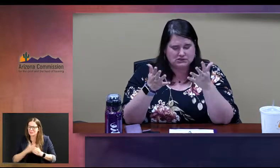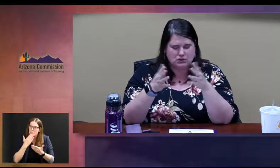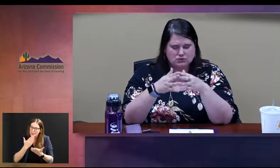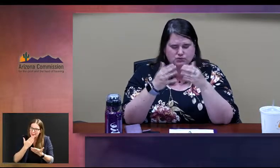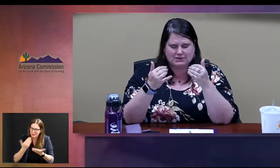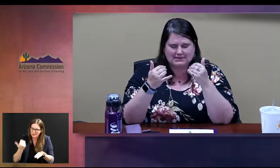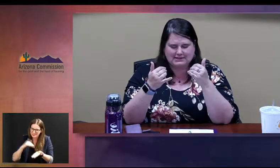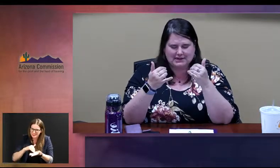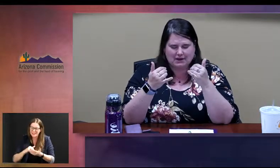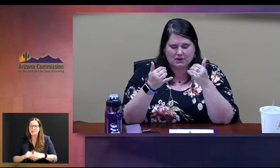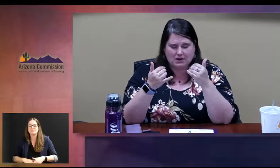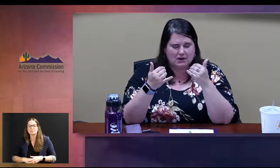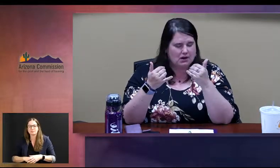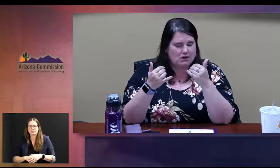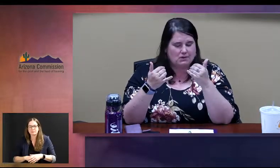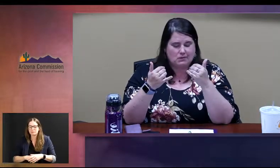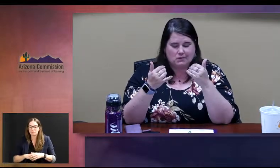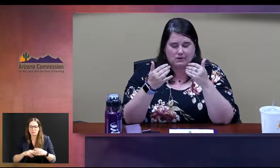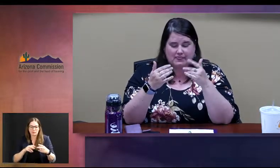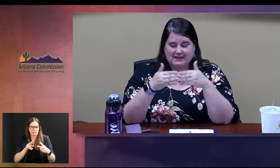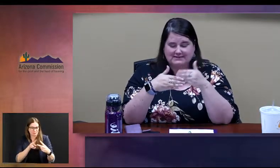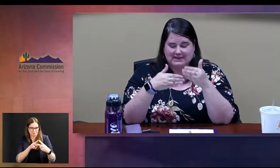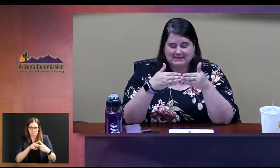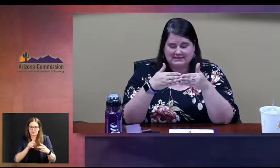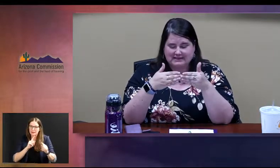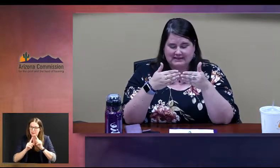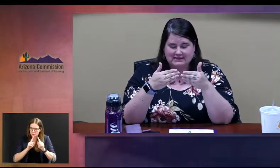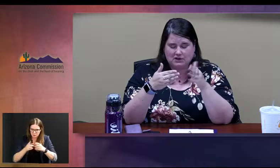The interviews went great.